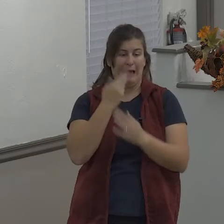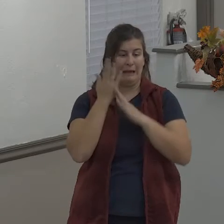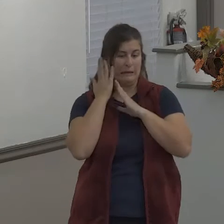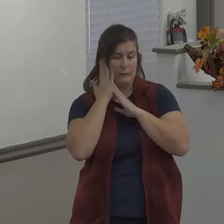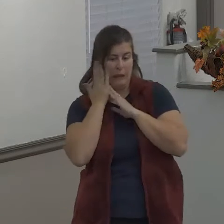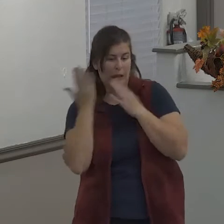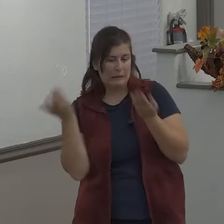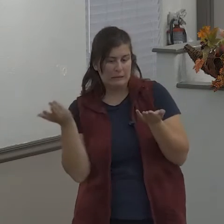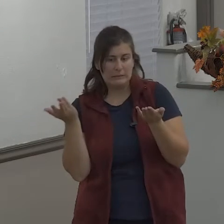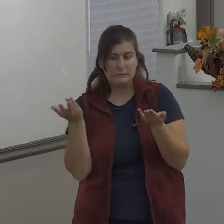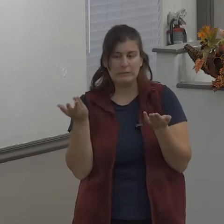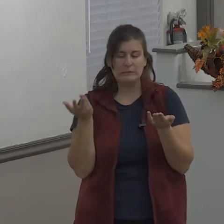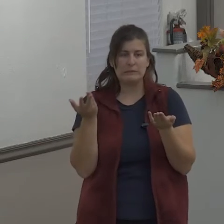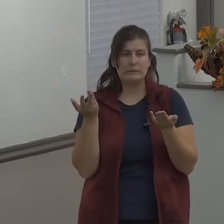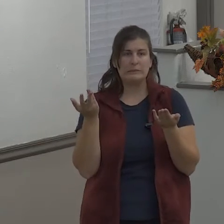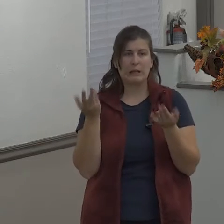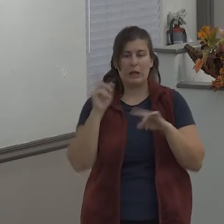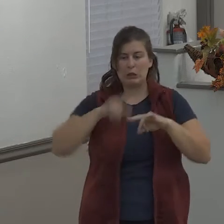bed.